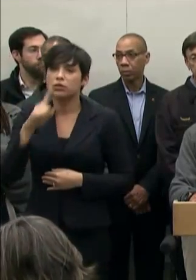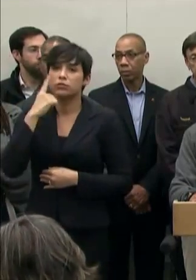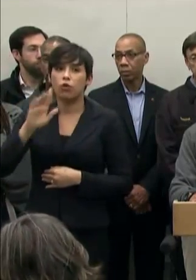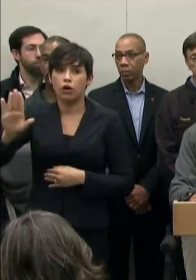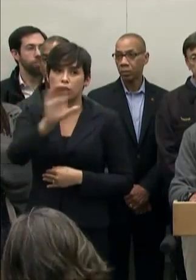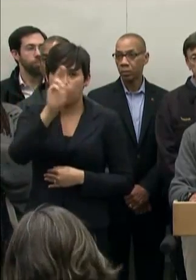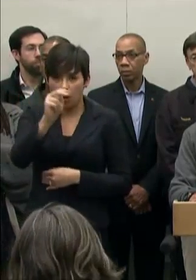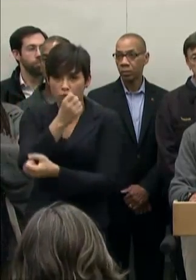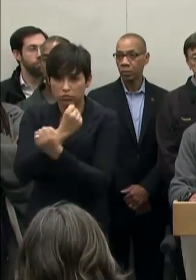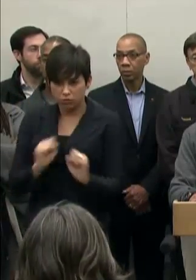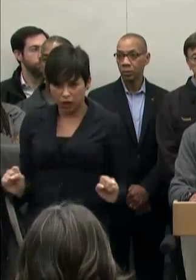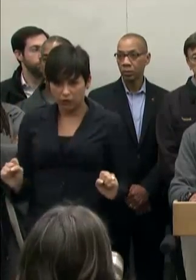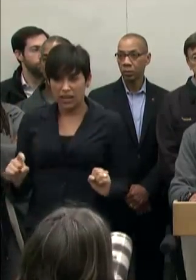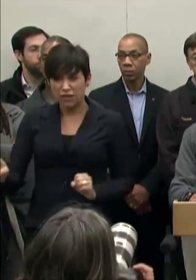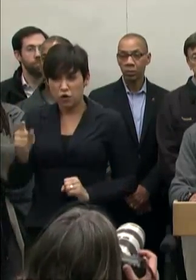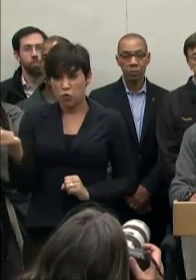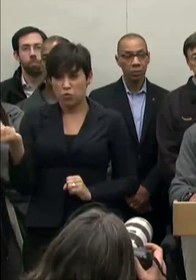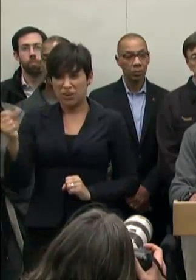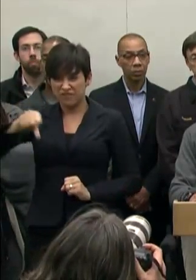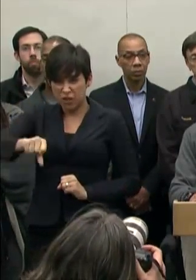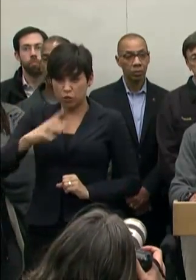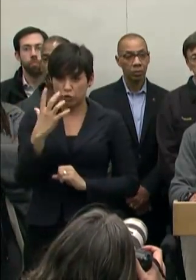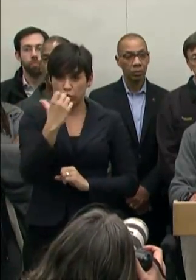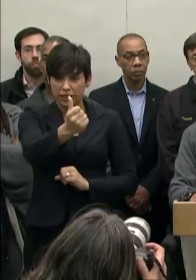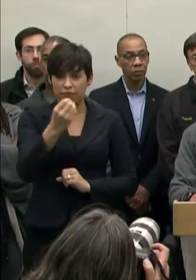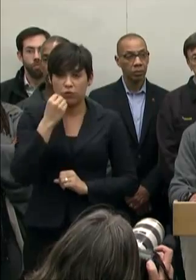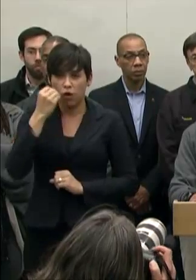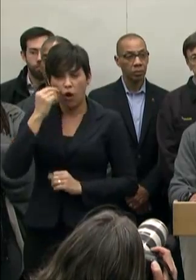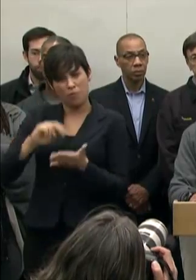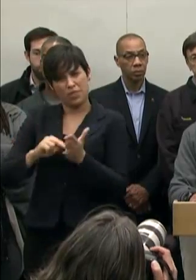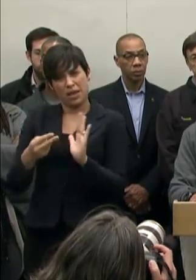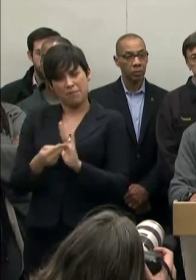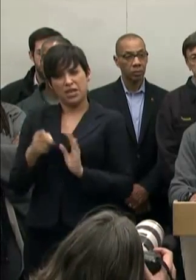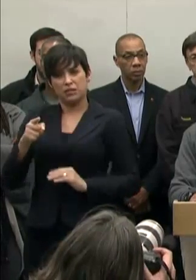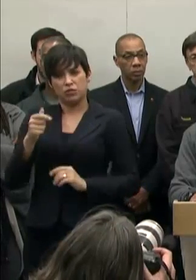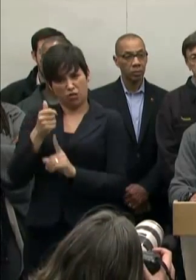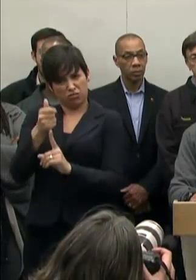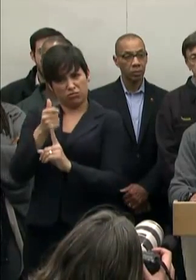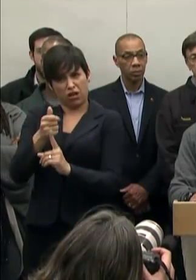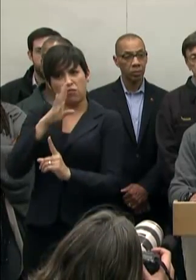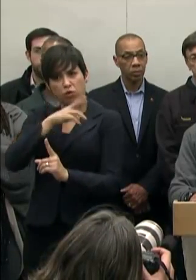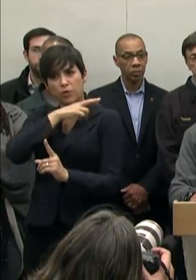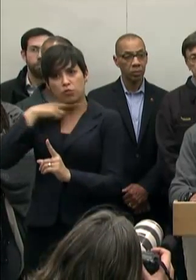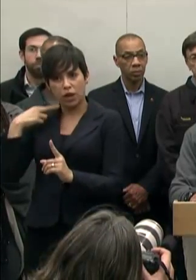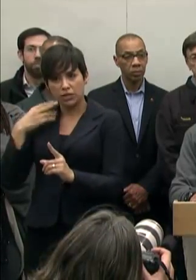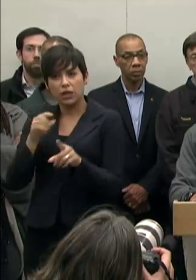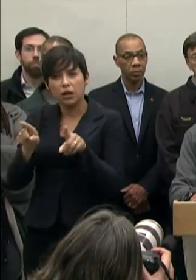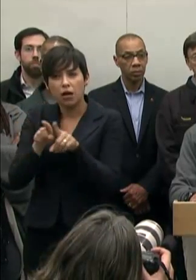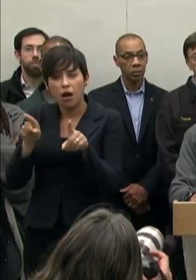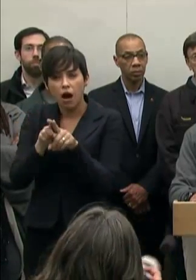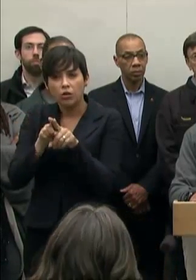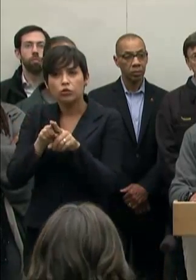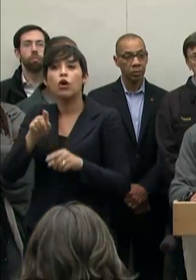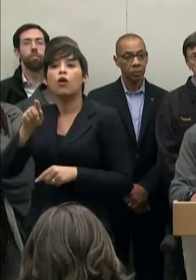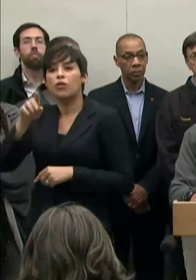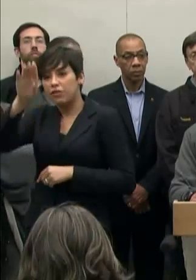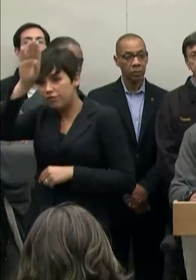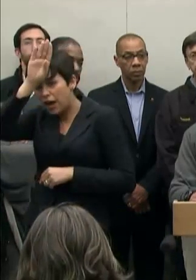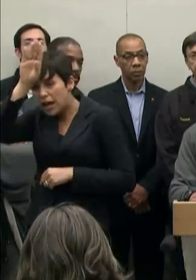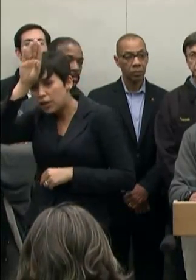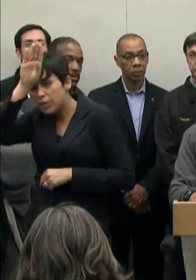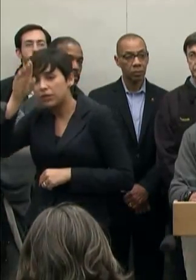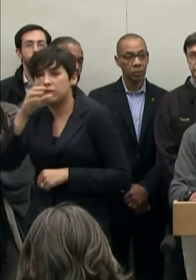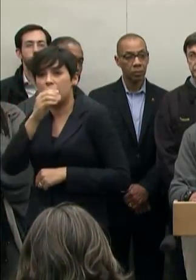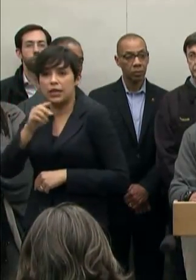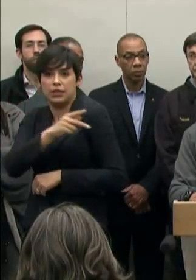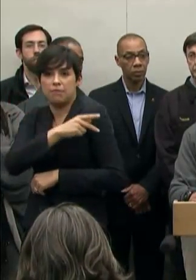safety, and that if you refuse to evacuate, you're not only putting yourself at risk, but also the first responders who will have to assist